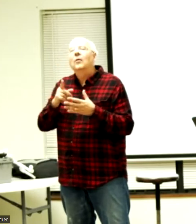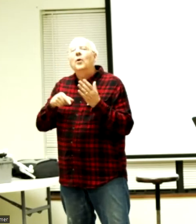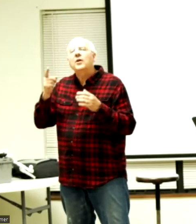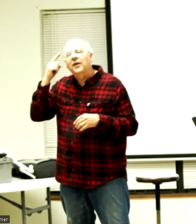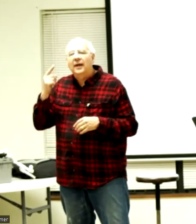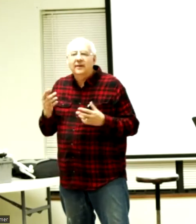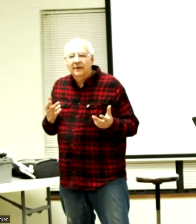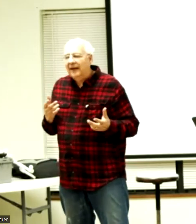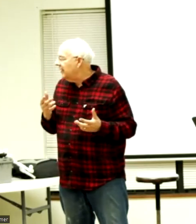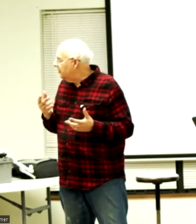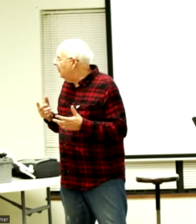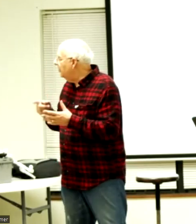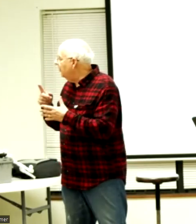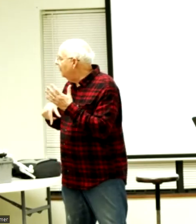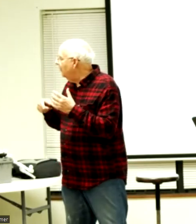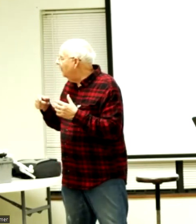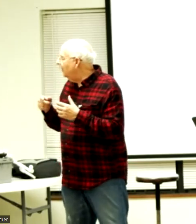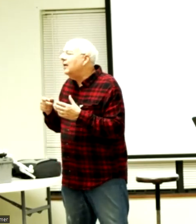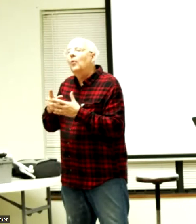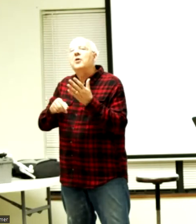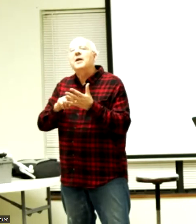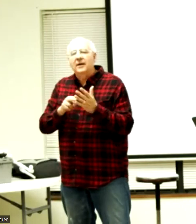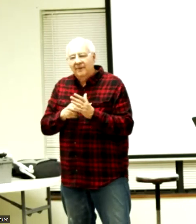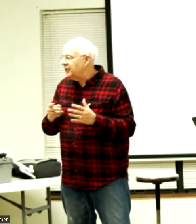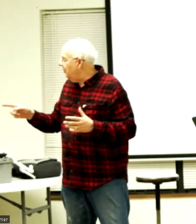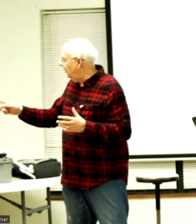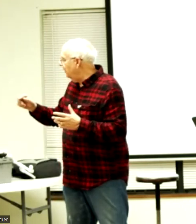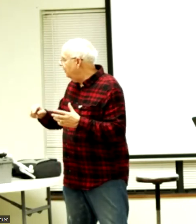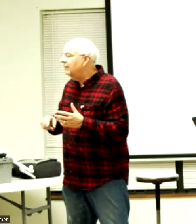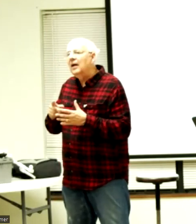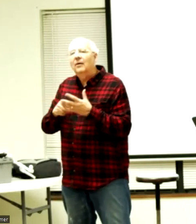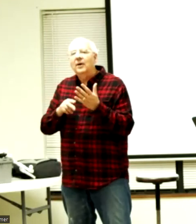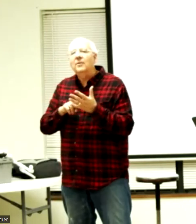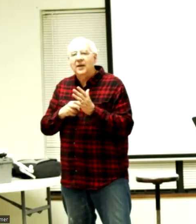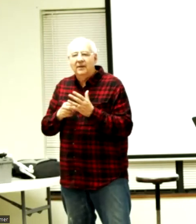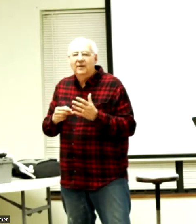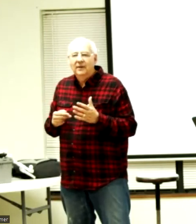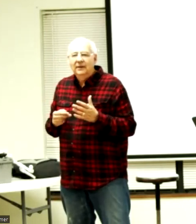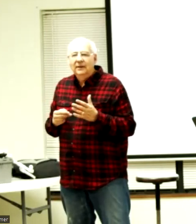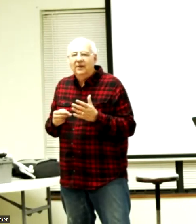What do you think? I guess I would do, what do you mean? That's a good one. Yeah, what do you mean?